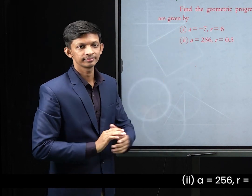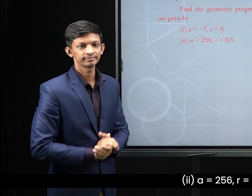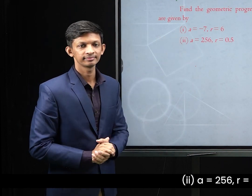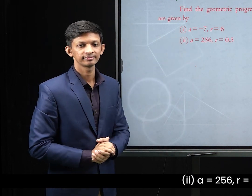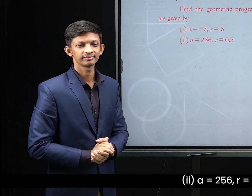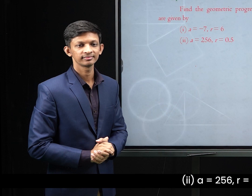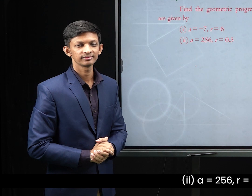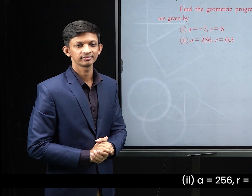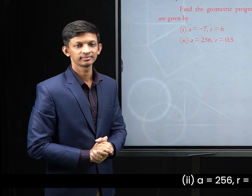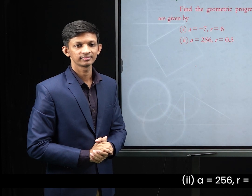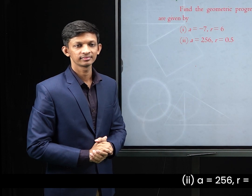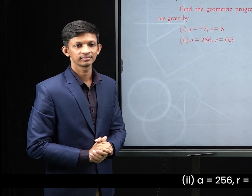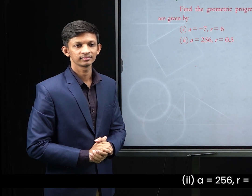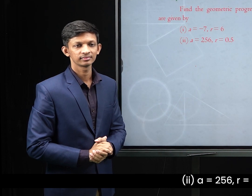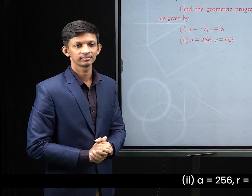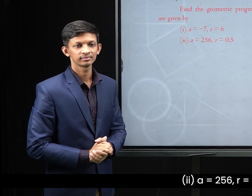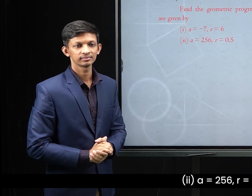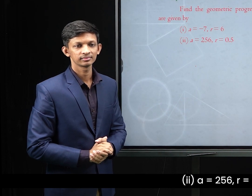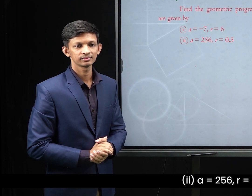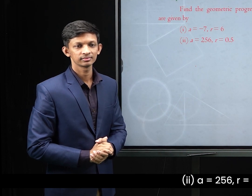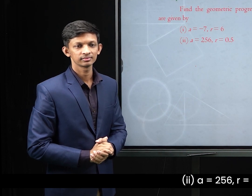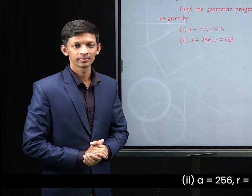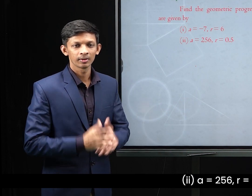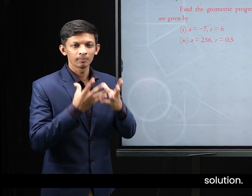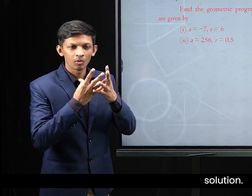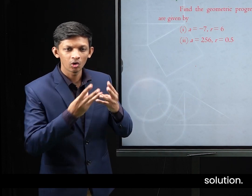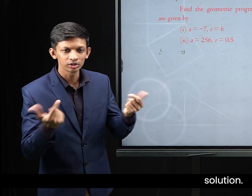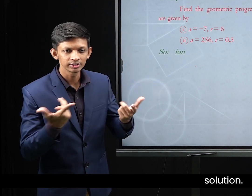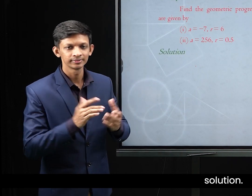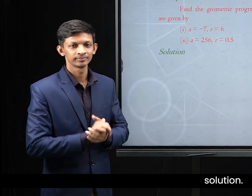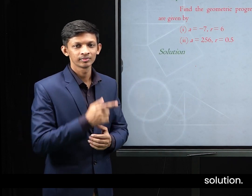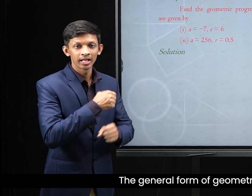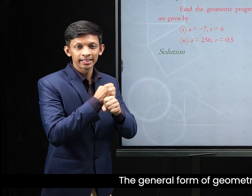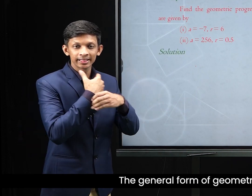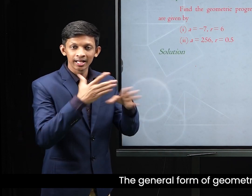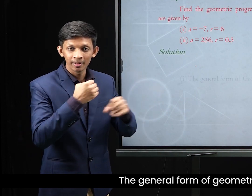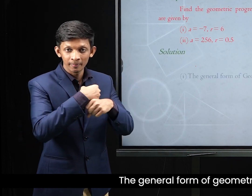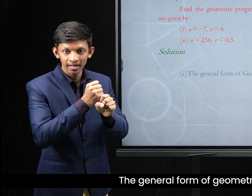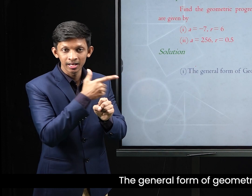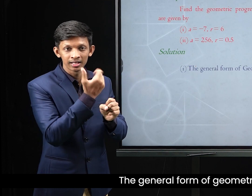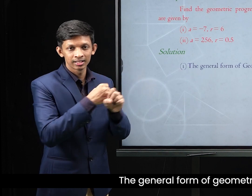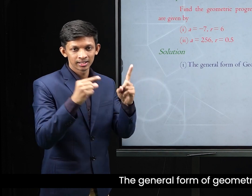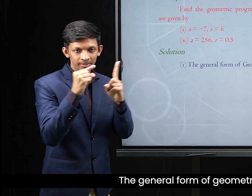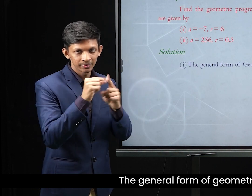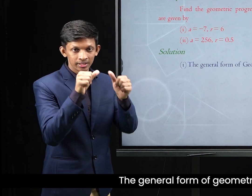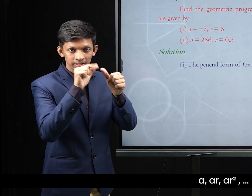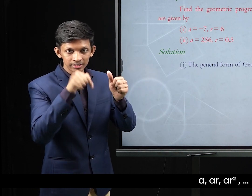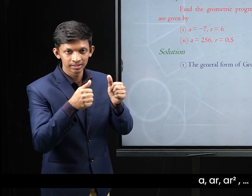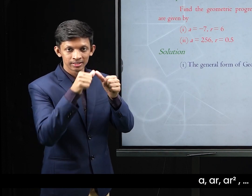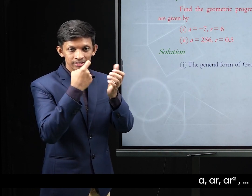a equal to 256 and r equal to 0.5. Solution. The general form of geometric progression is a,